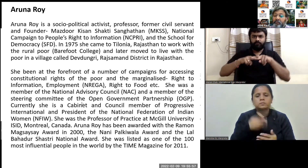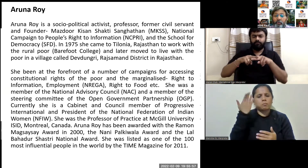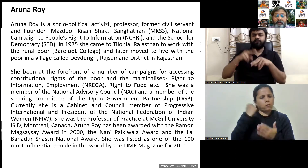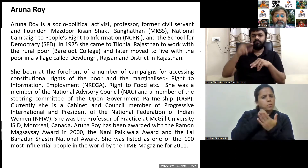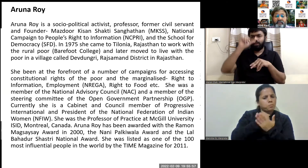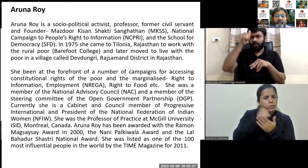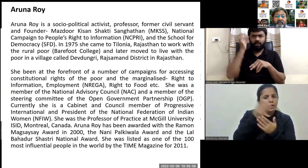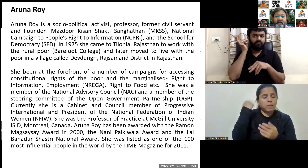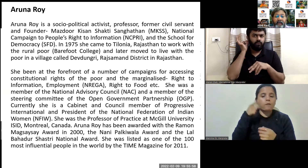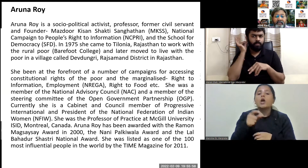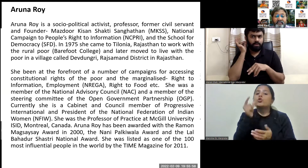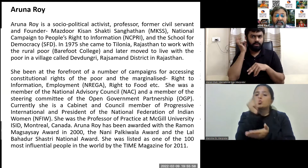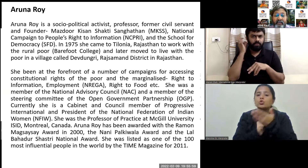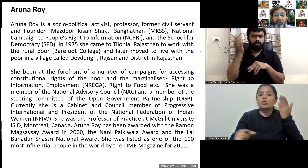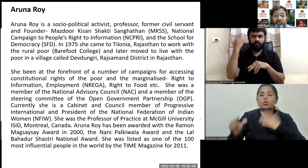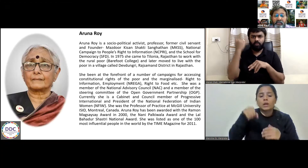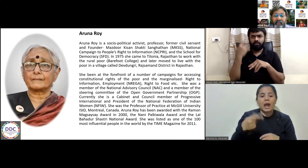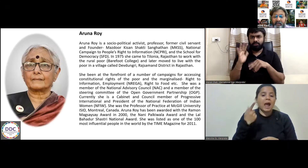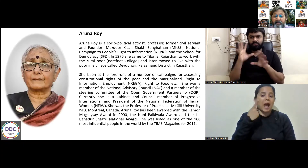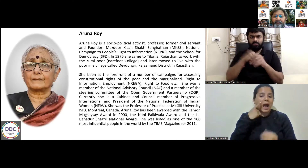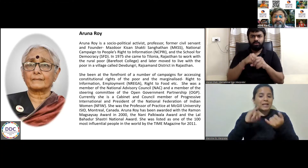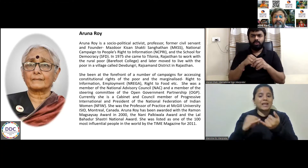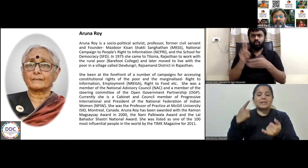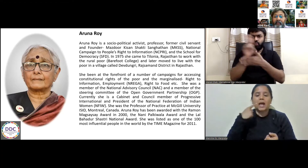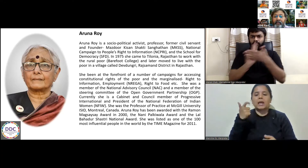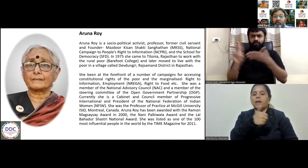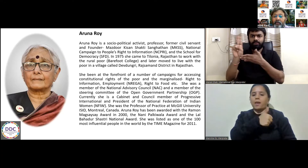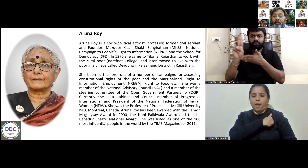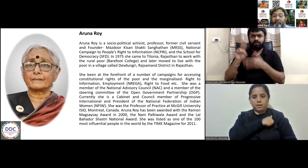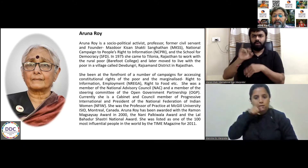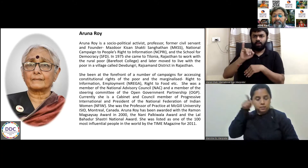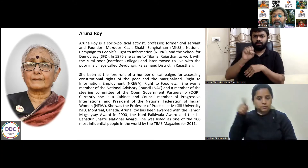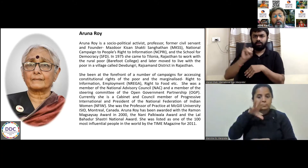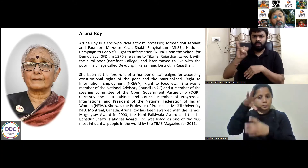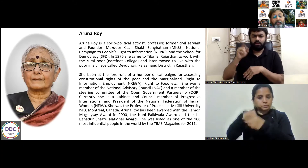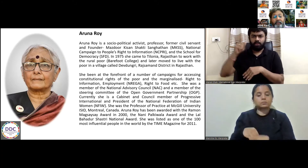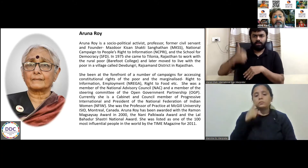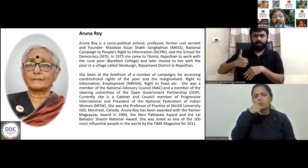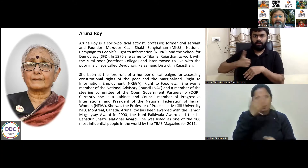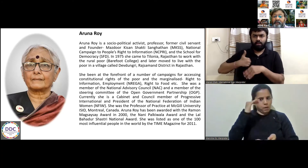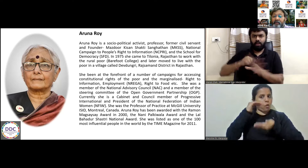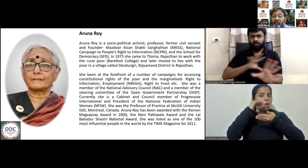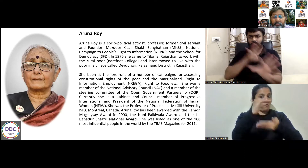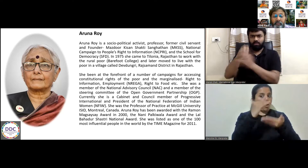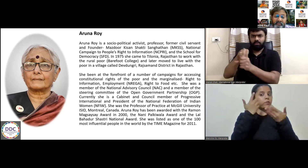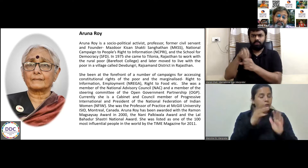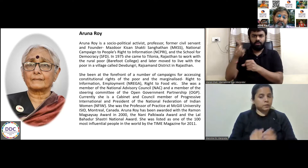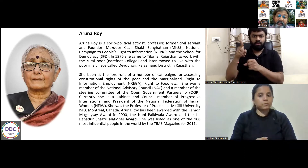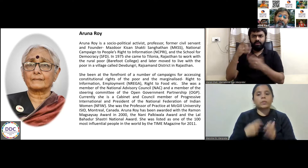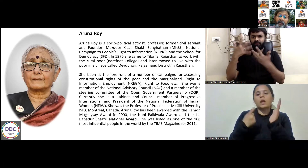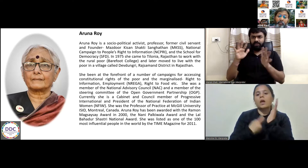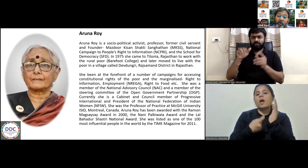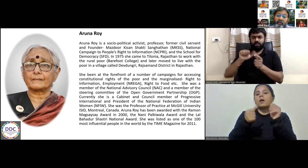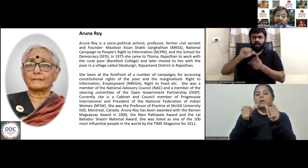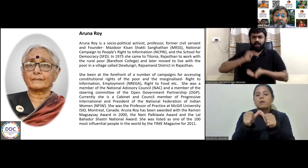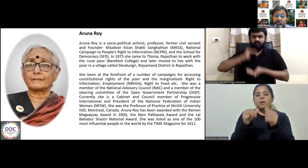McGill University, ISID, Montreal, Canada. And Aruna ma'am has been awarded with the Raman